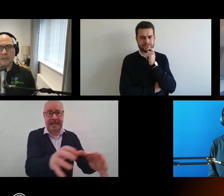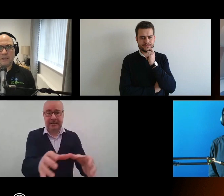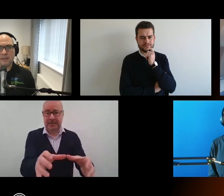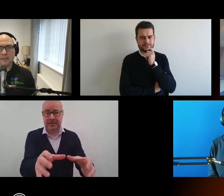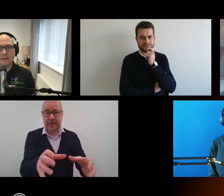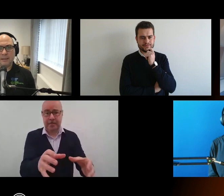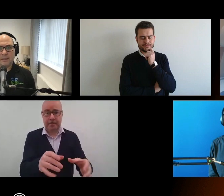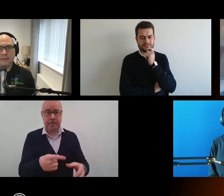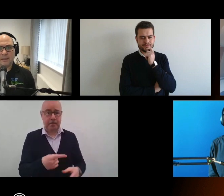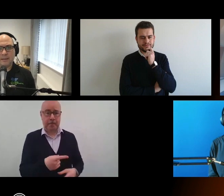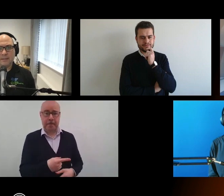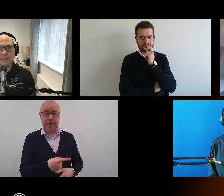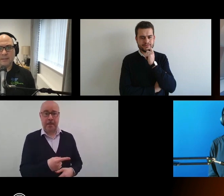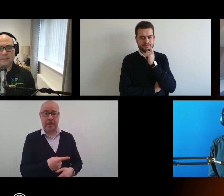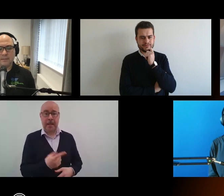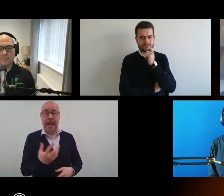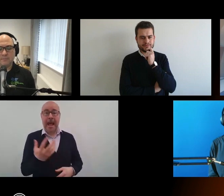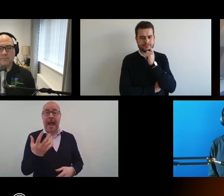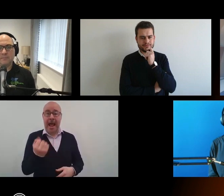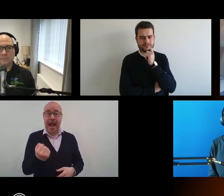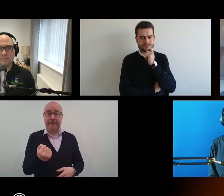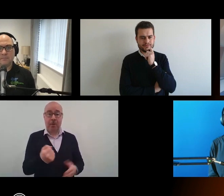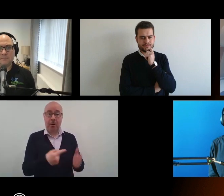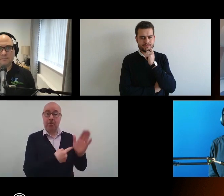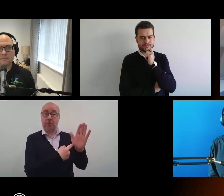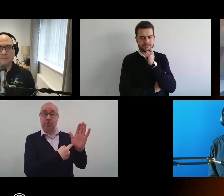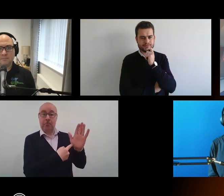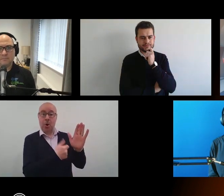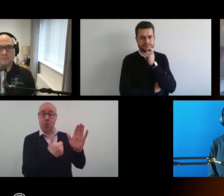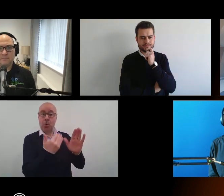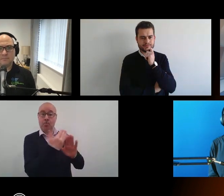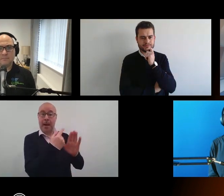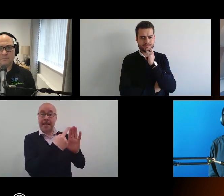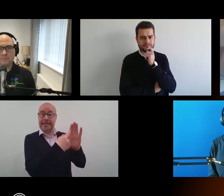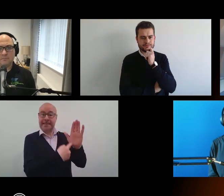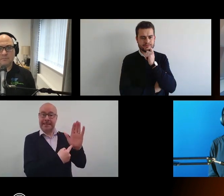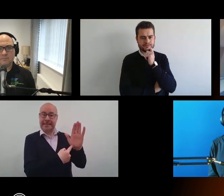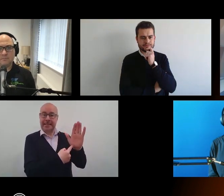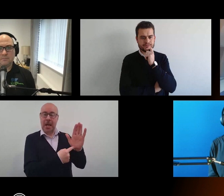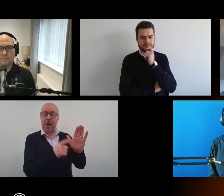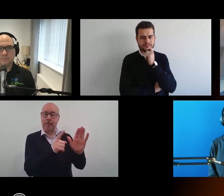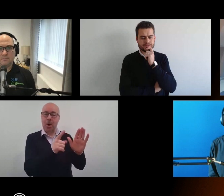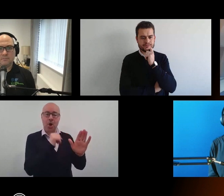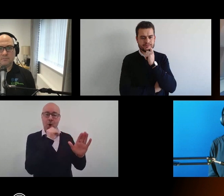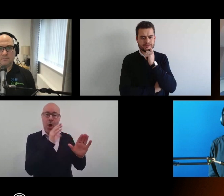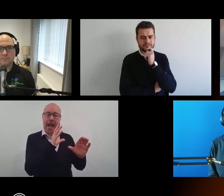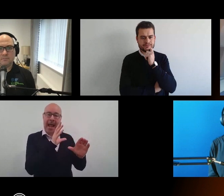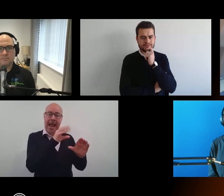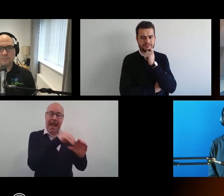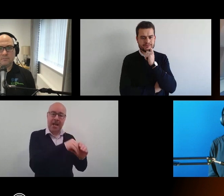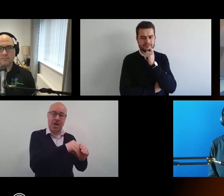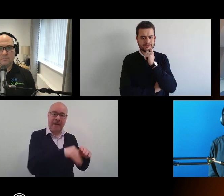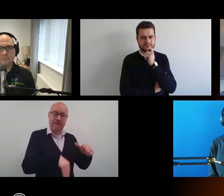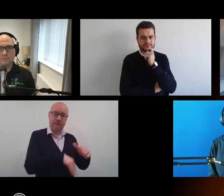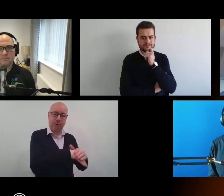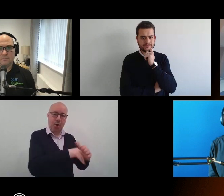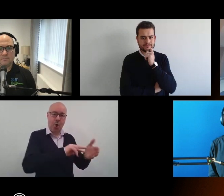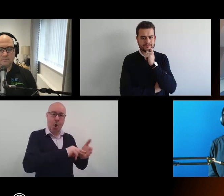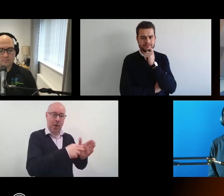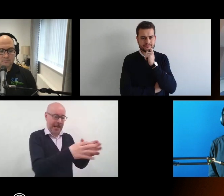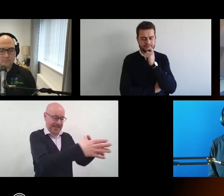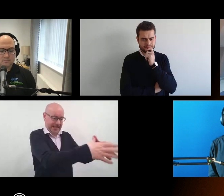will have examples of good practice, but not across the whole range of their activity. And that